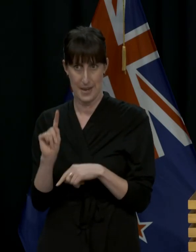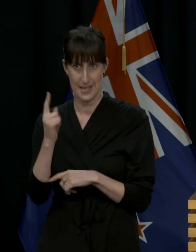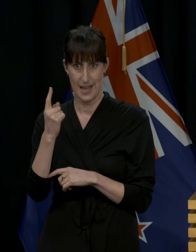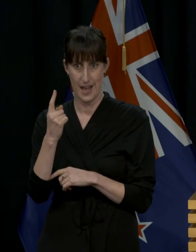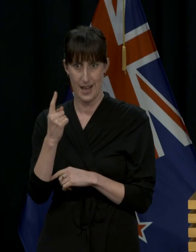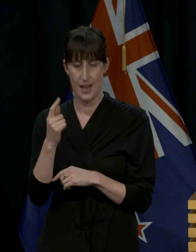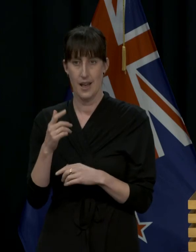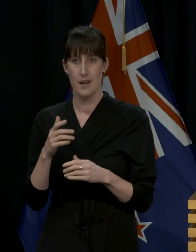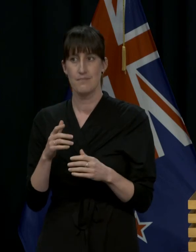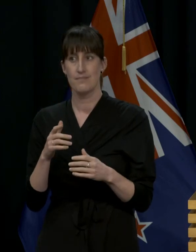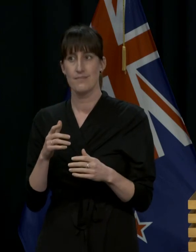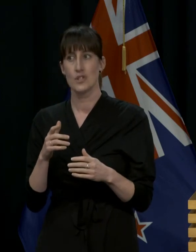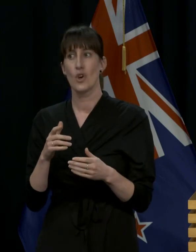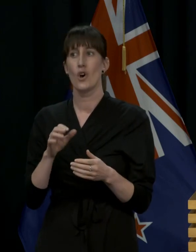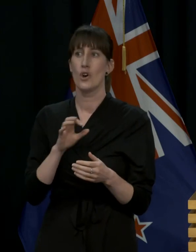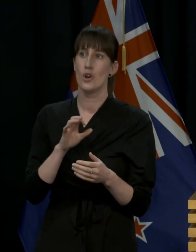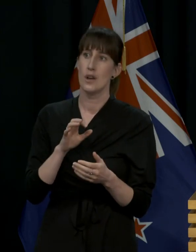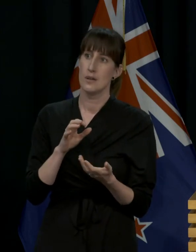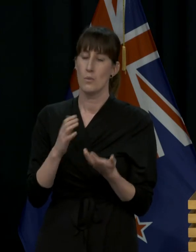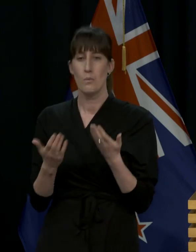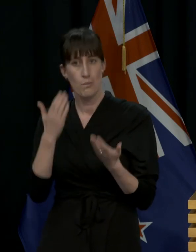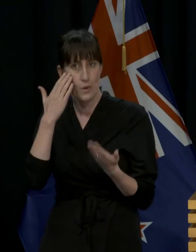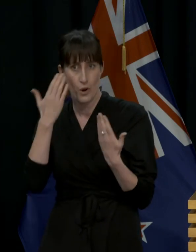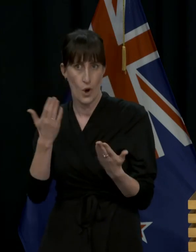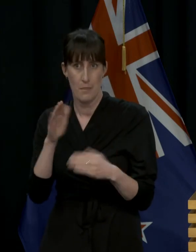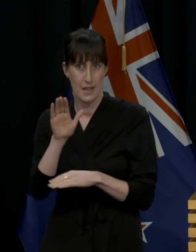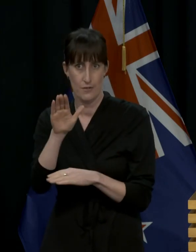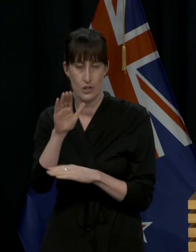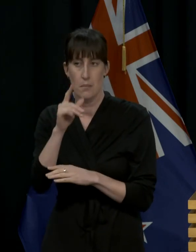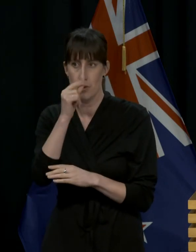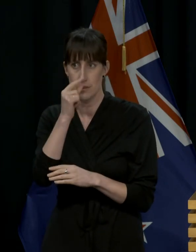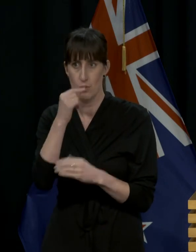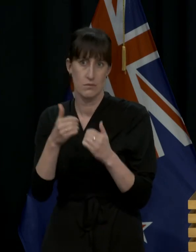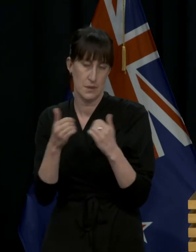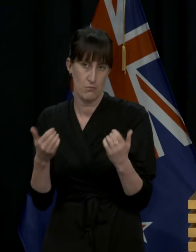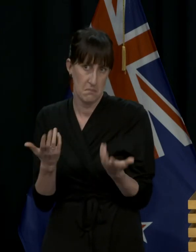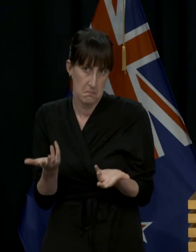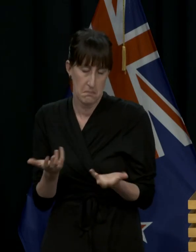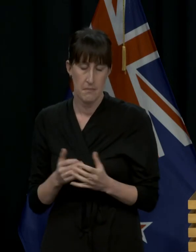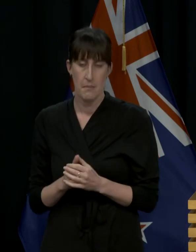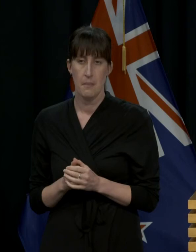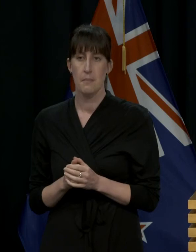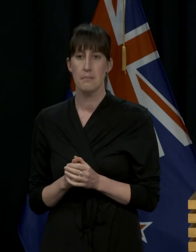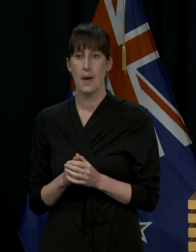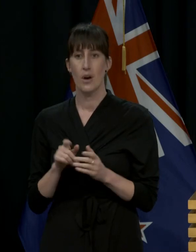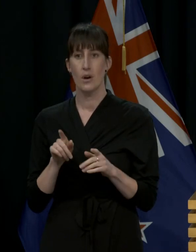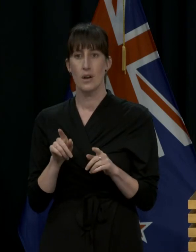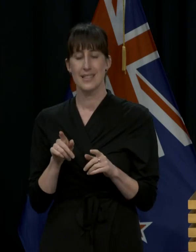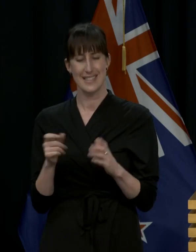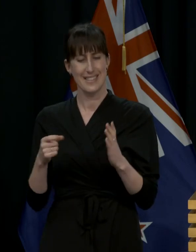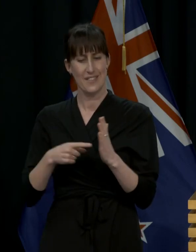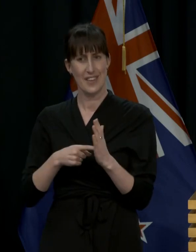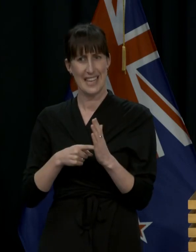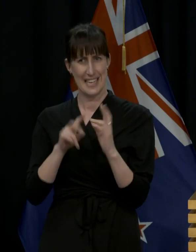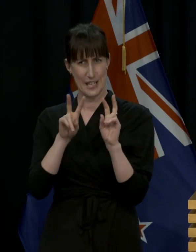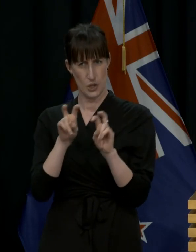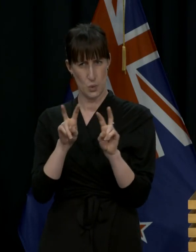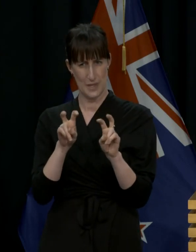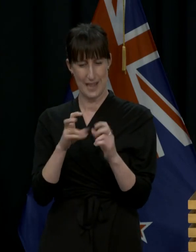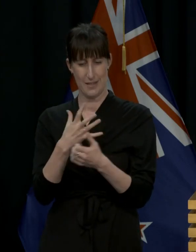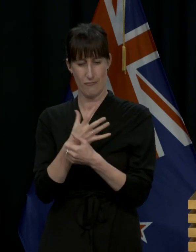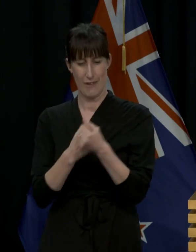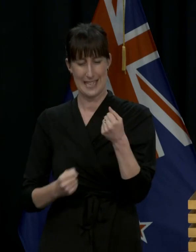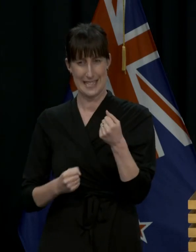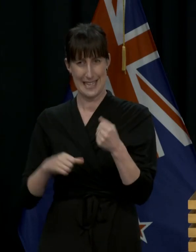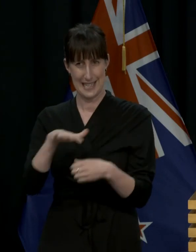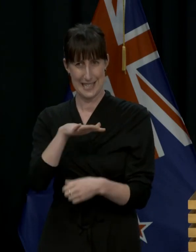necessarily the case that it will always follow that same portfolio holder. I think it's important to also note that there are some significant issues in that sector that we're trying to work